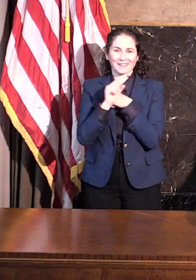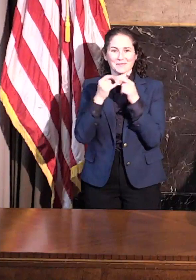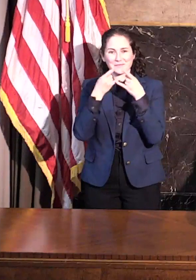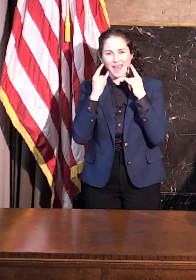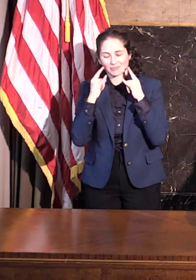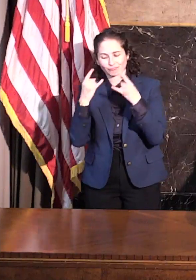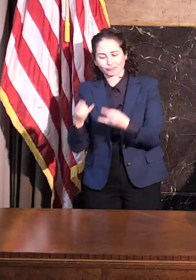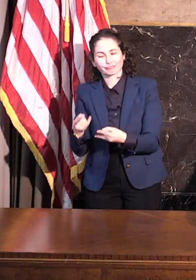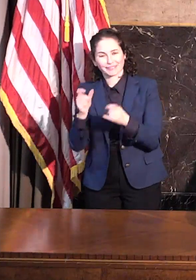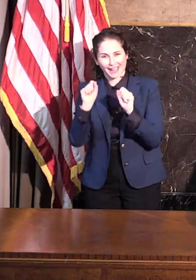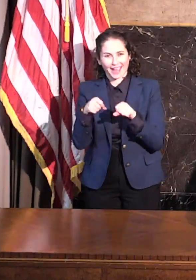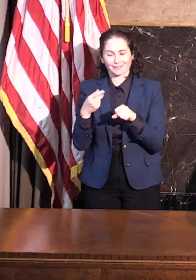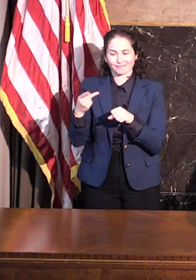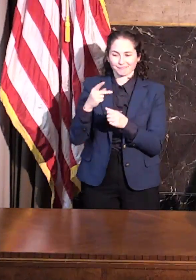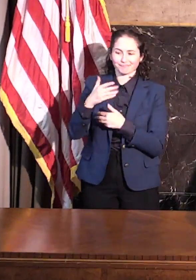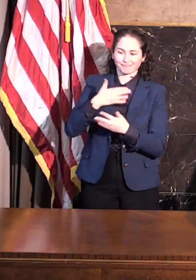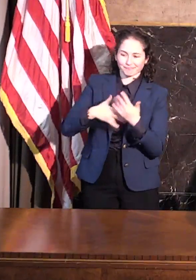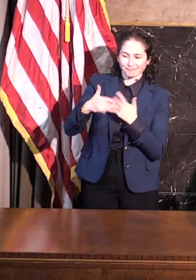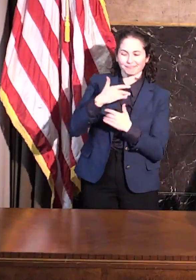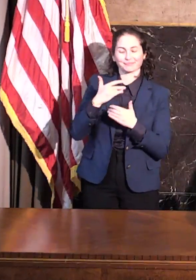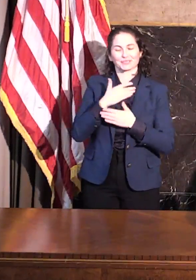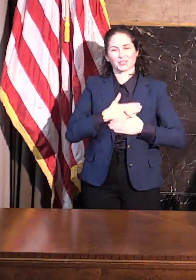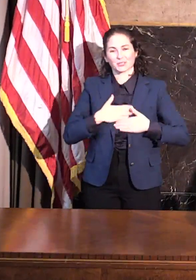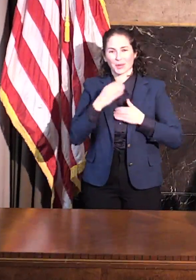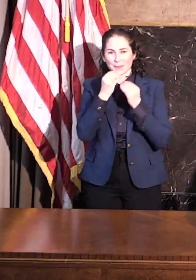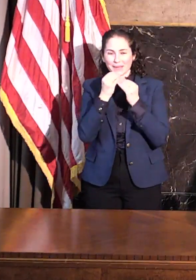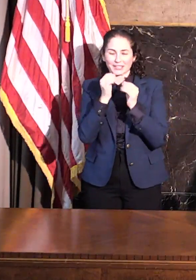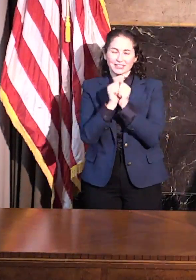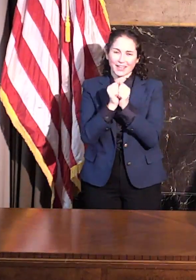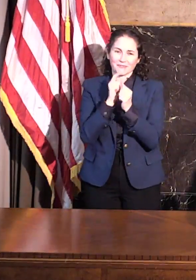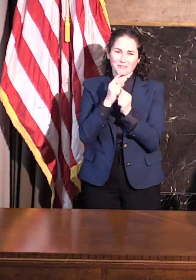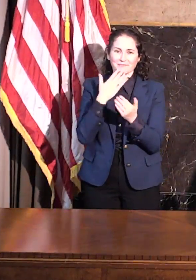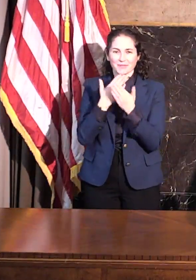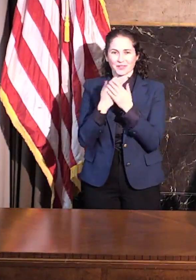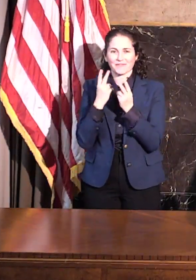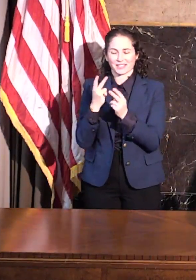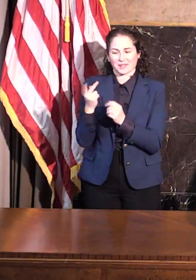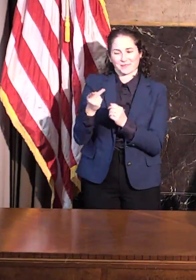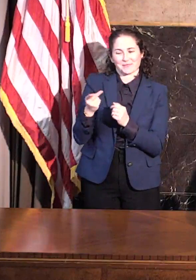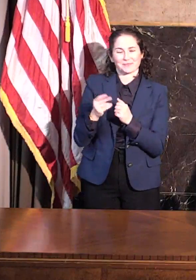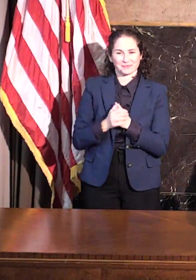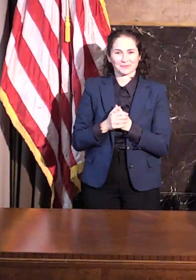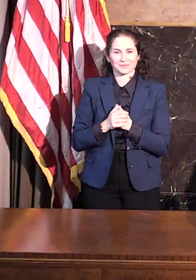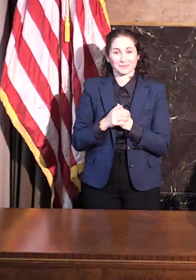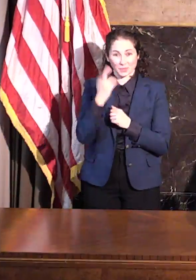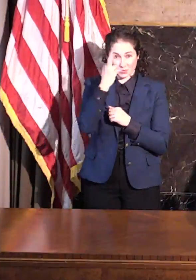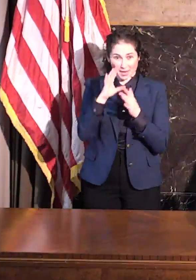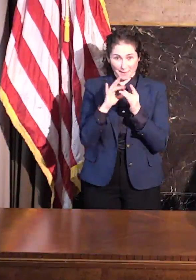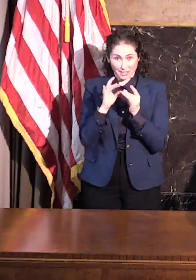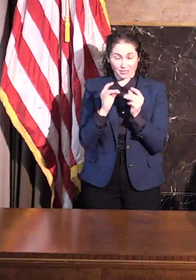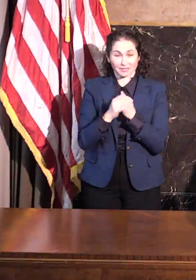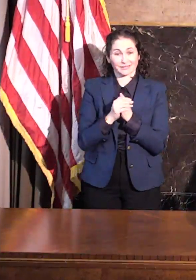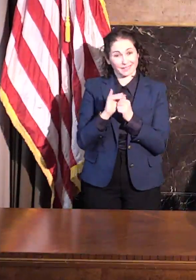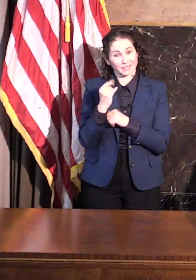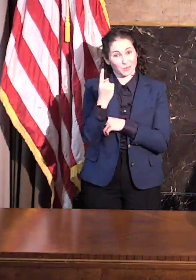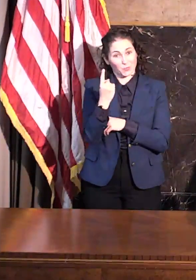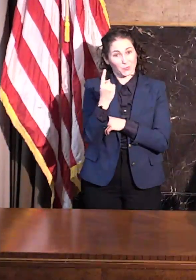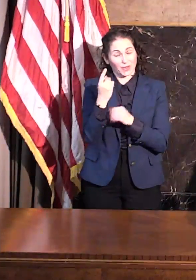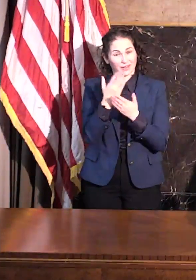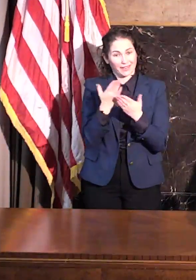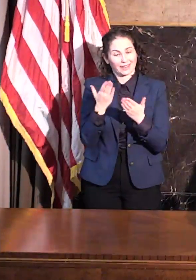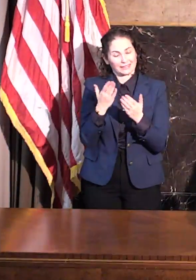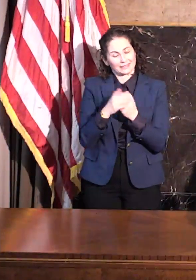this opportunity on Saturday, is having a nice visit with my 85-year-old mother. So that for the first time in well over a